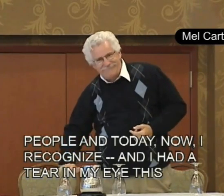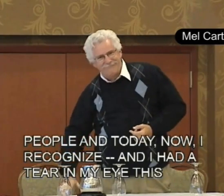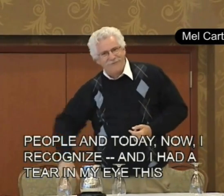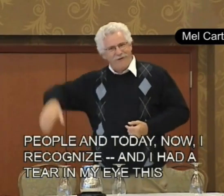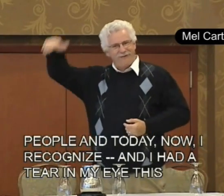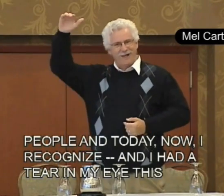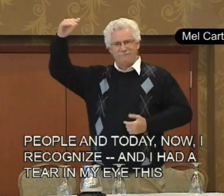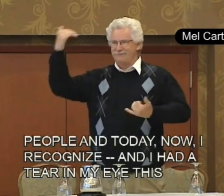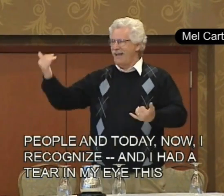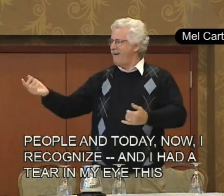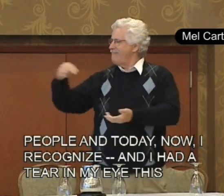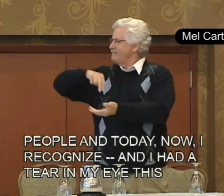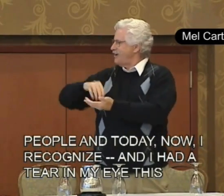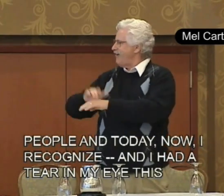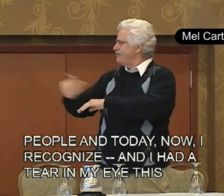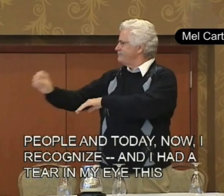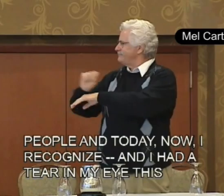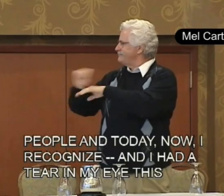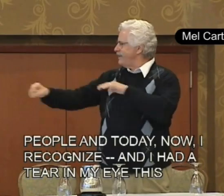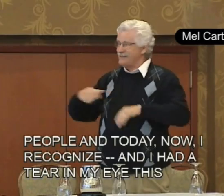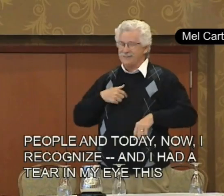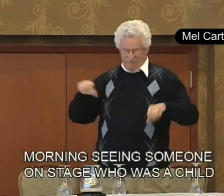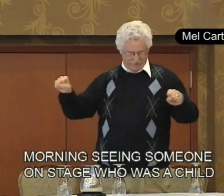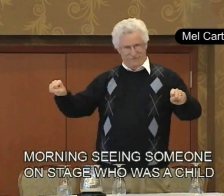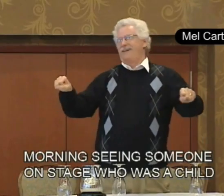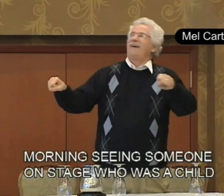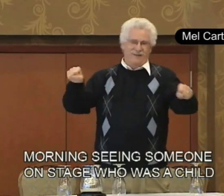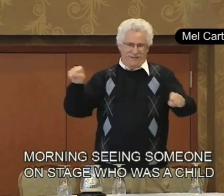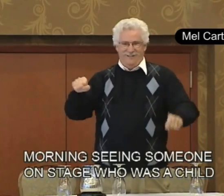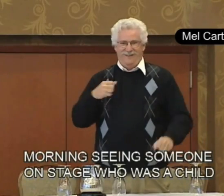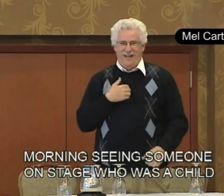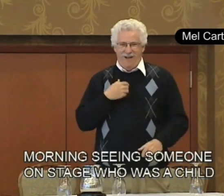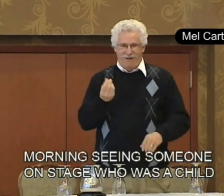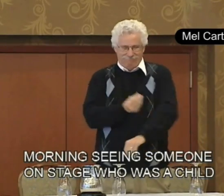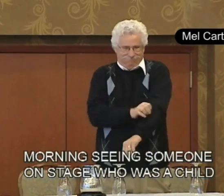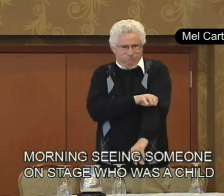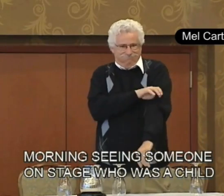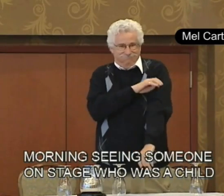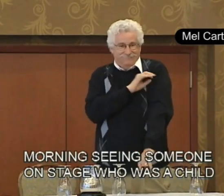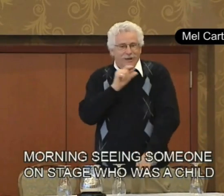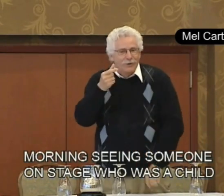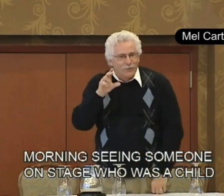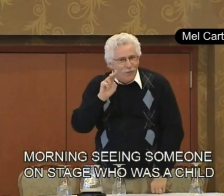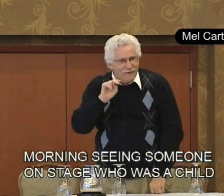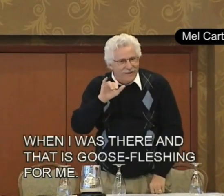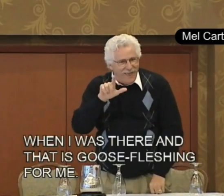and I had a tear in my eye this morning seeing someone on stage who was a child when I was there and that is